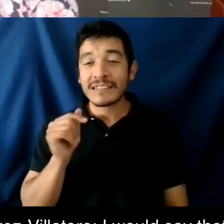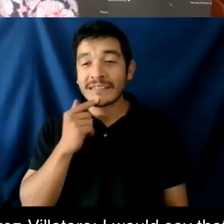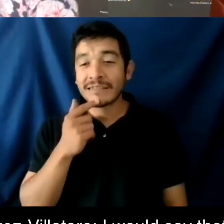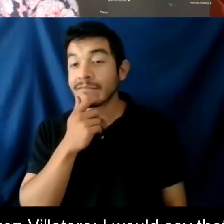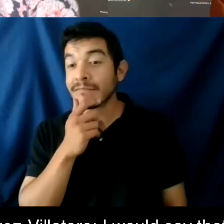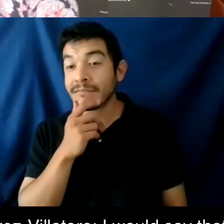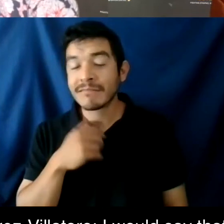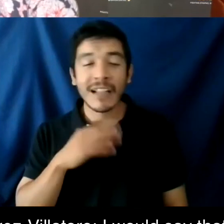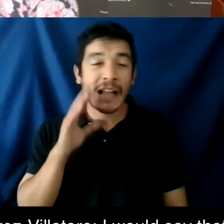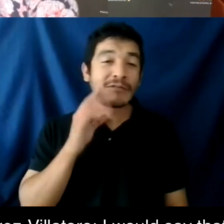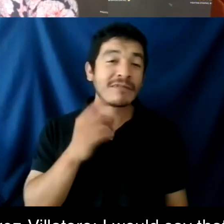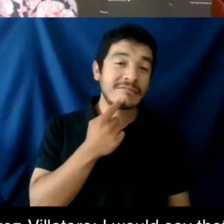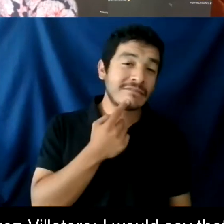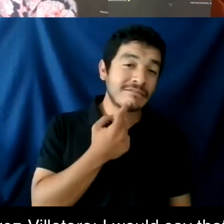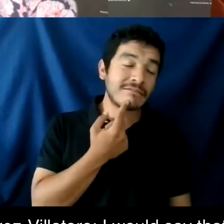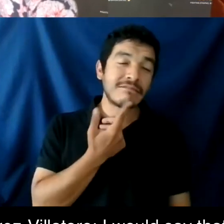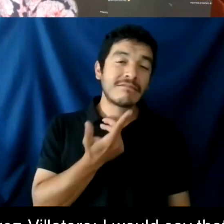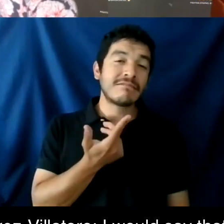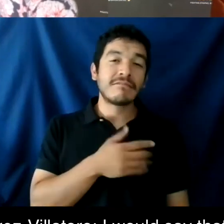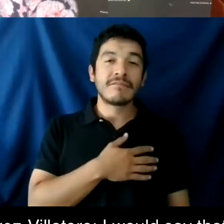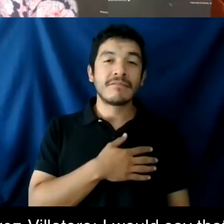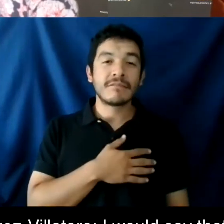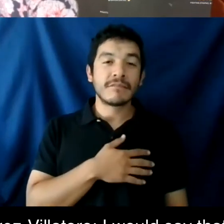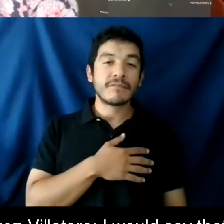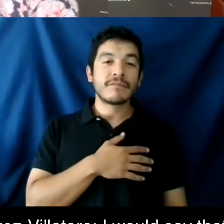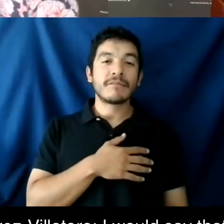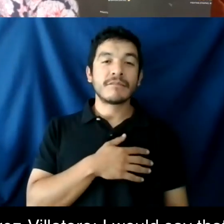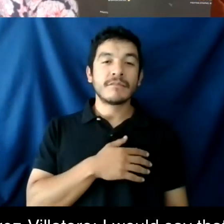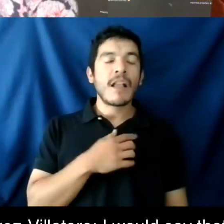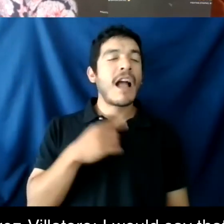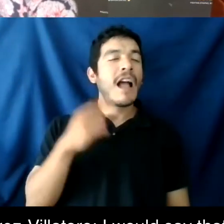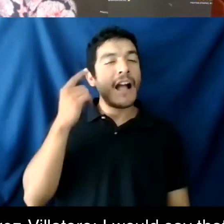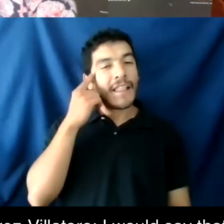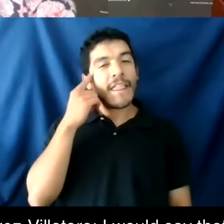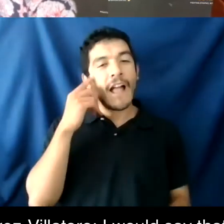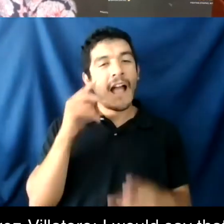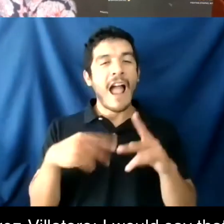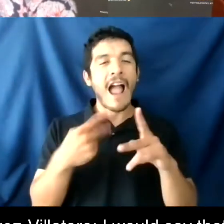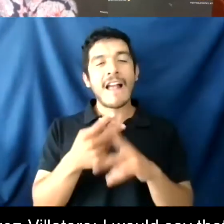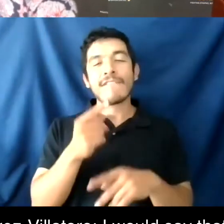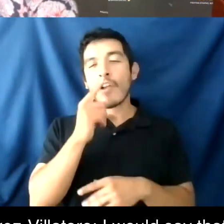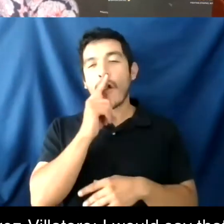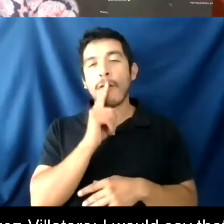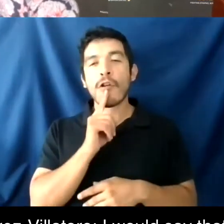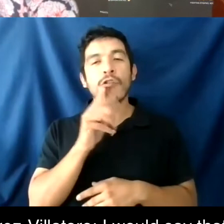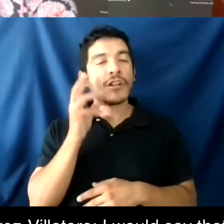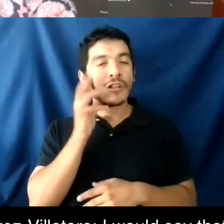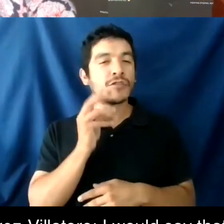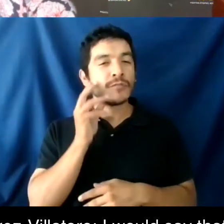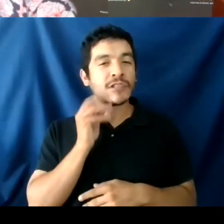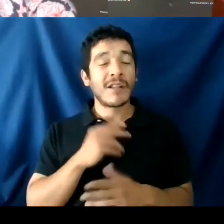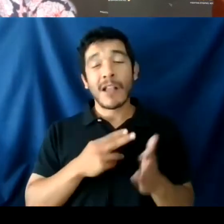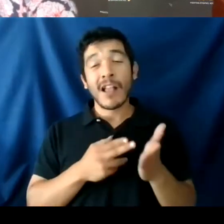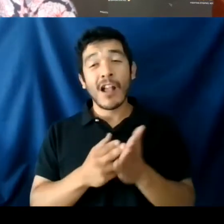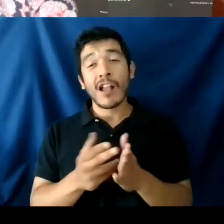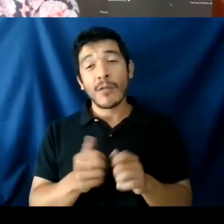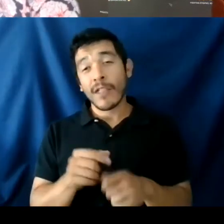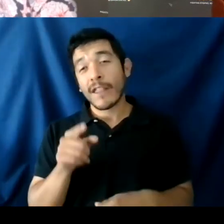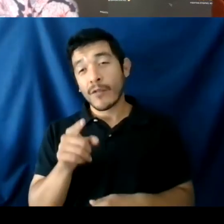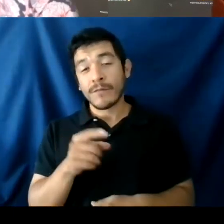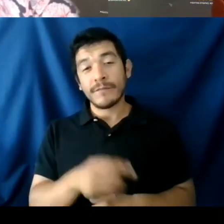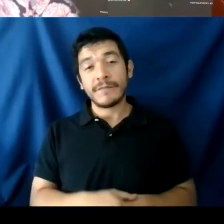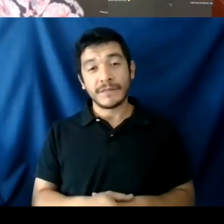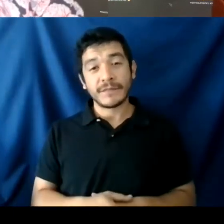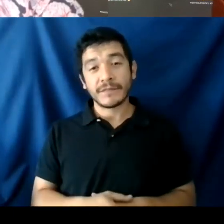I would say that I think it's kind of a lonely experience, from being honest with you.